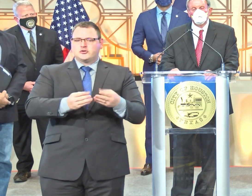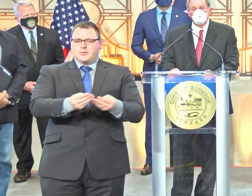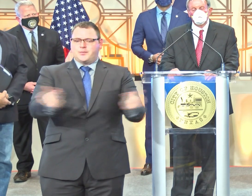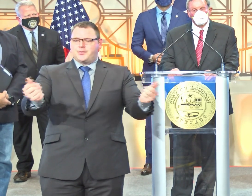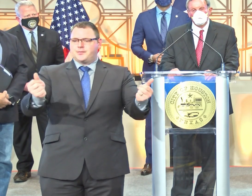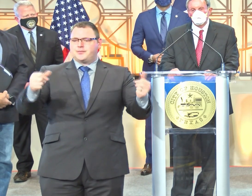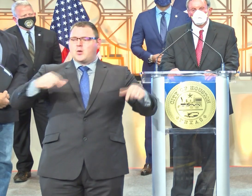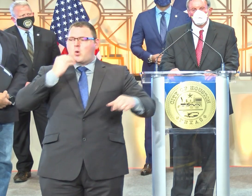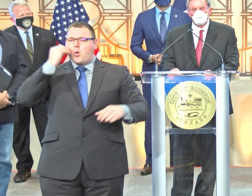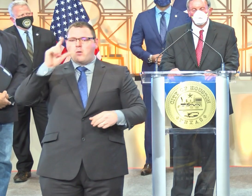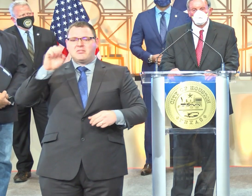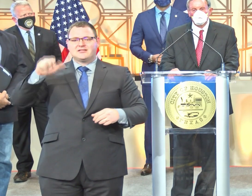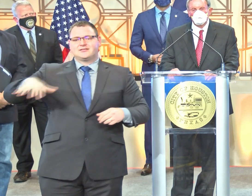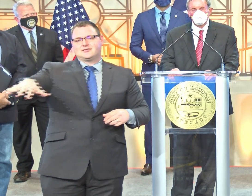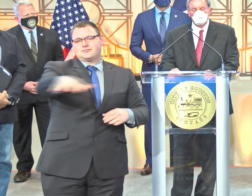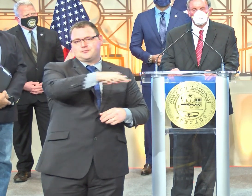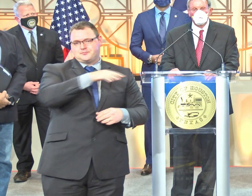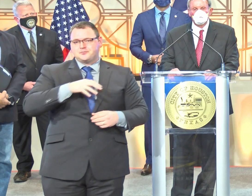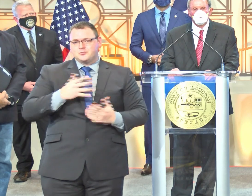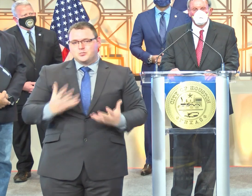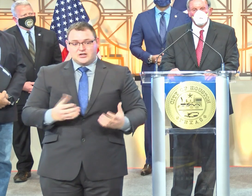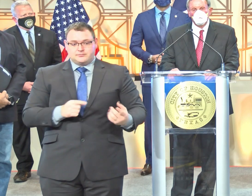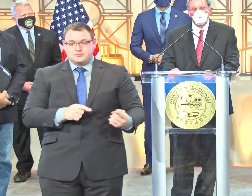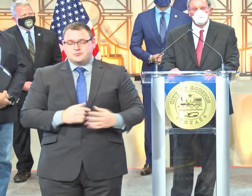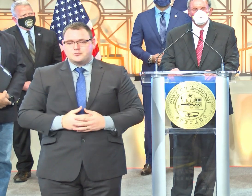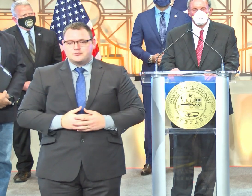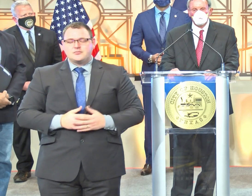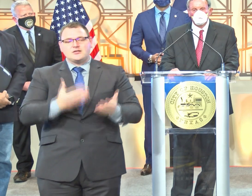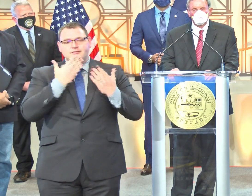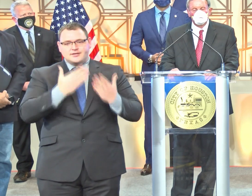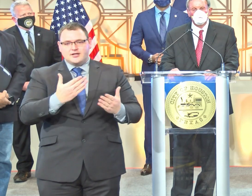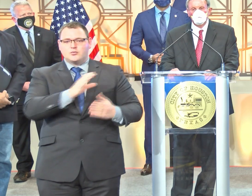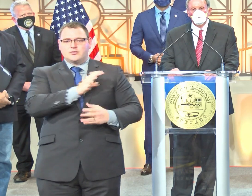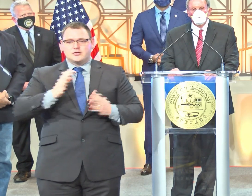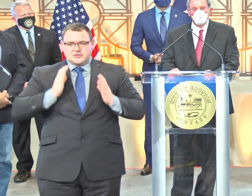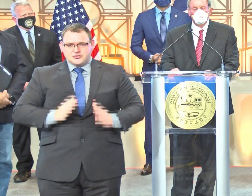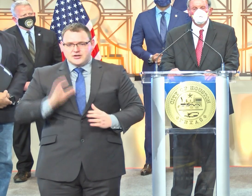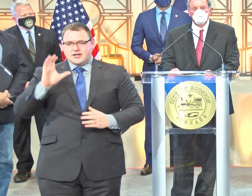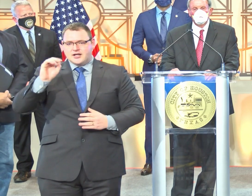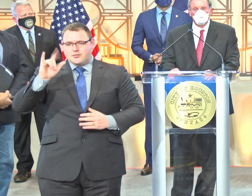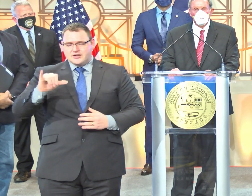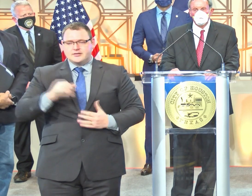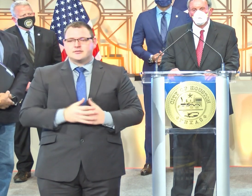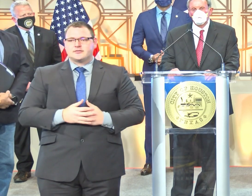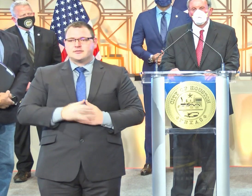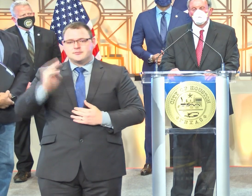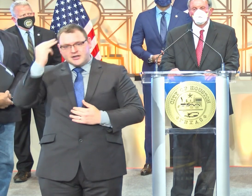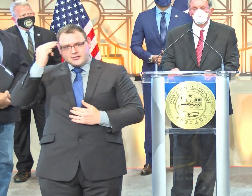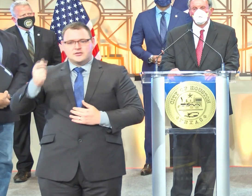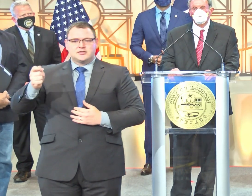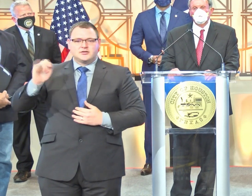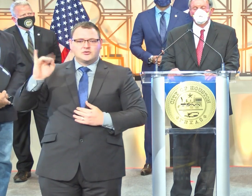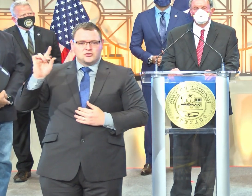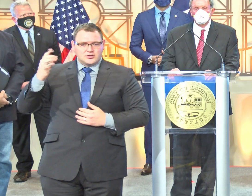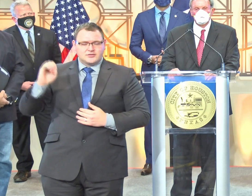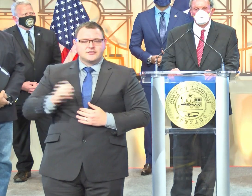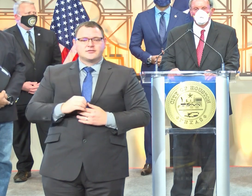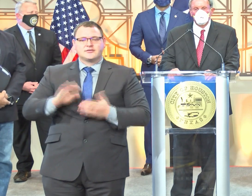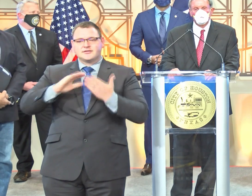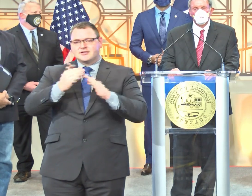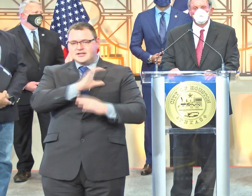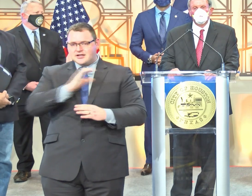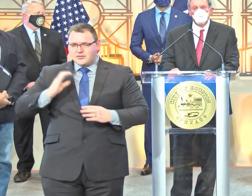Thank you, Mayor. Thank you, Commissioner Ellis. Thank you, Commissioner Garcia, Judge Hidalgo. There's a lot of congratulations going on